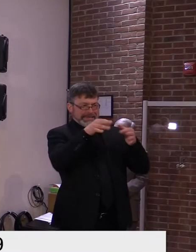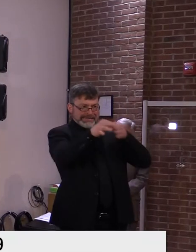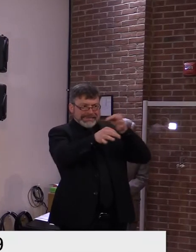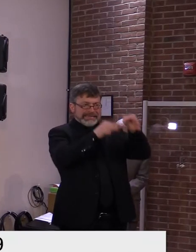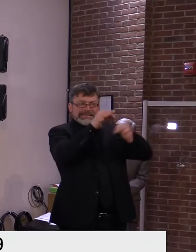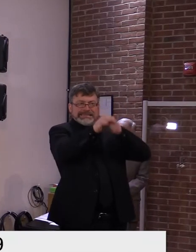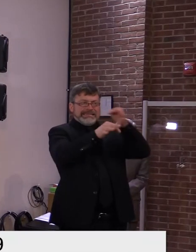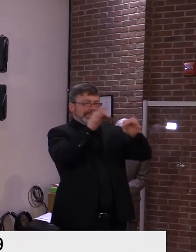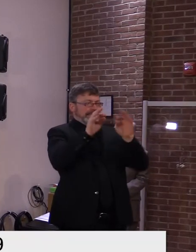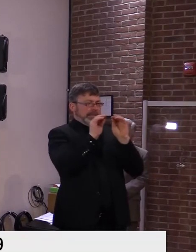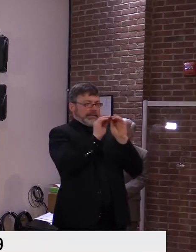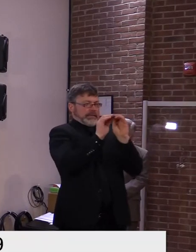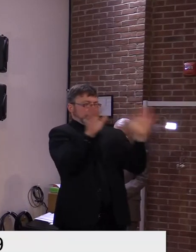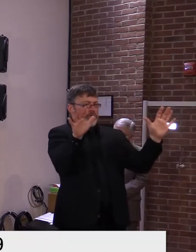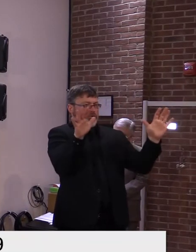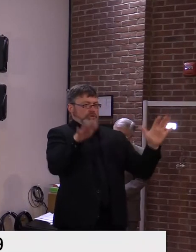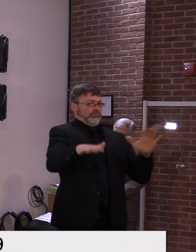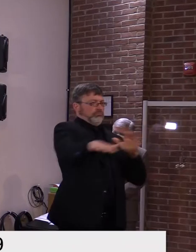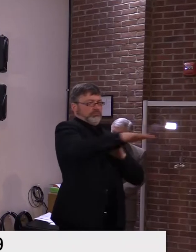trying to reduce the